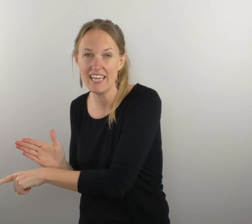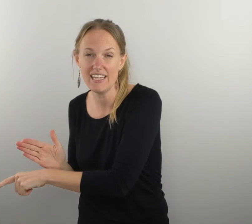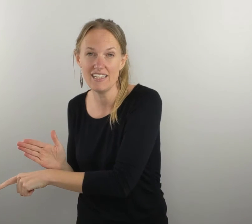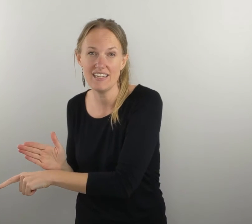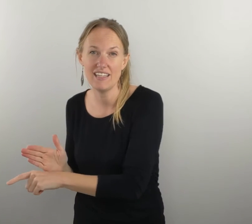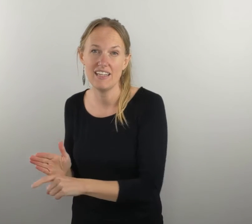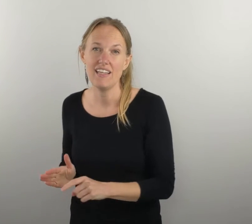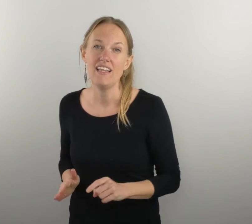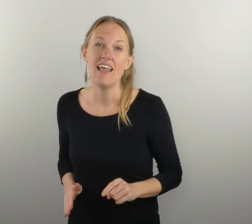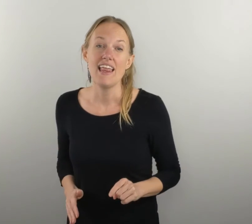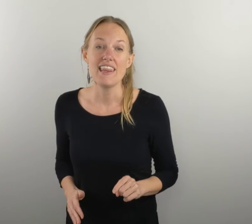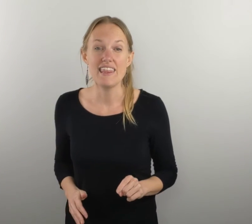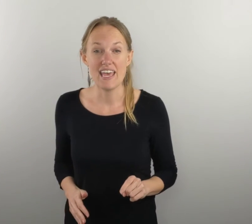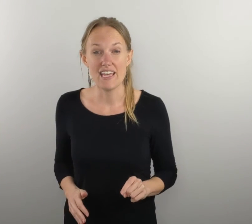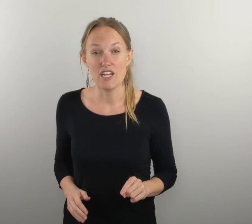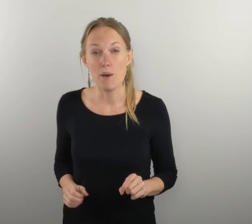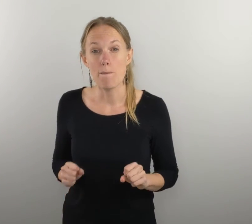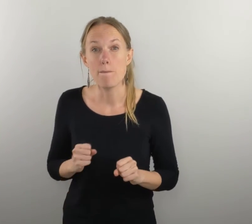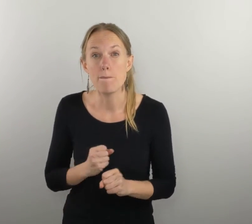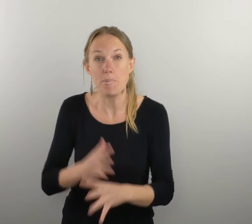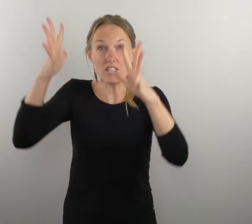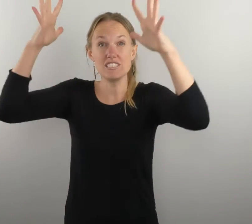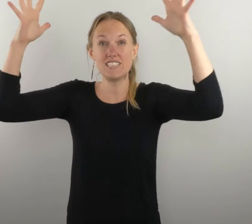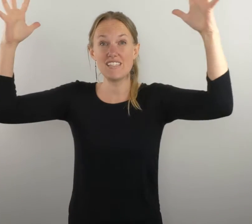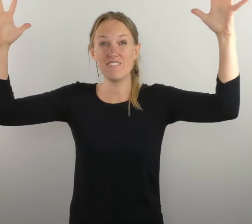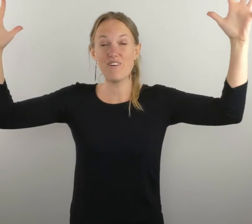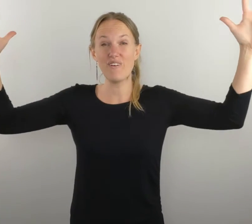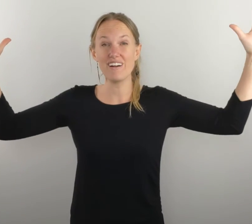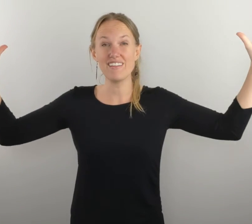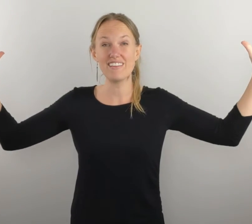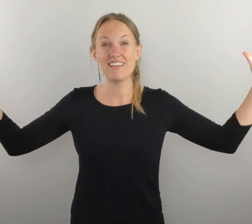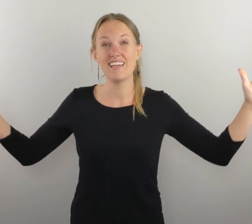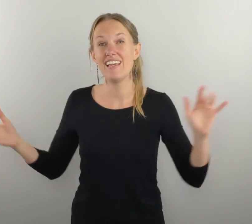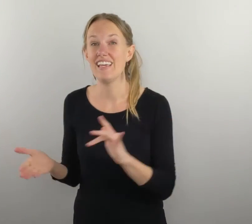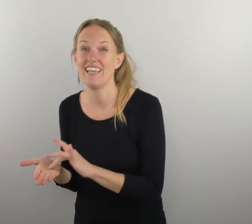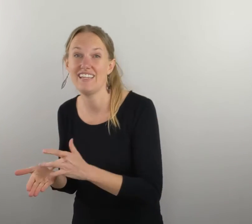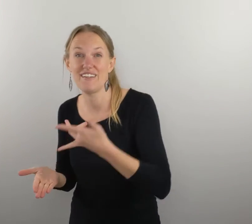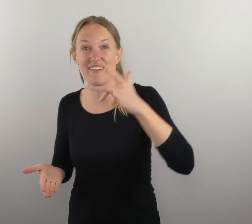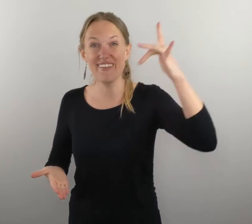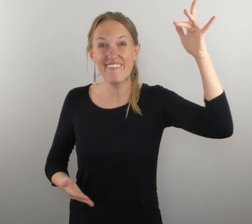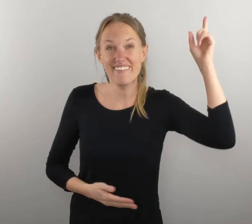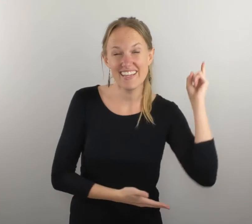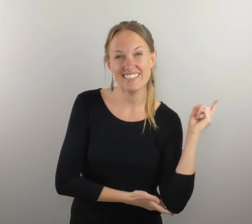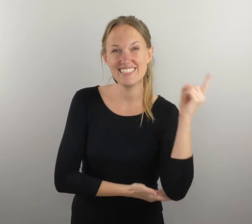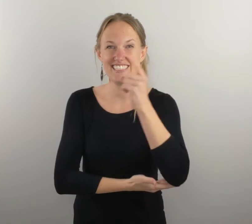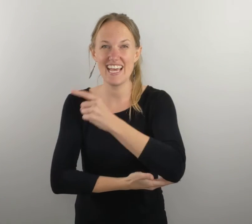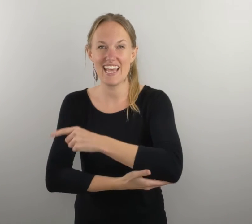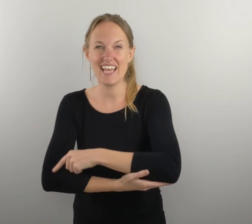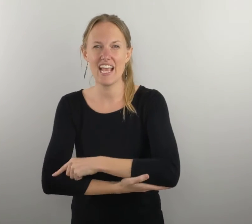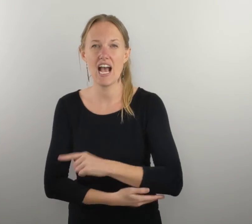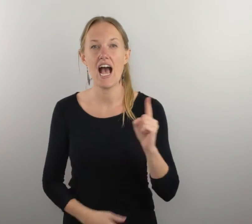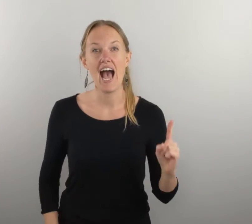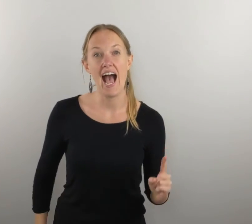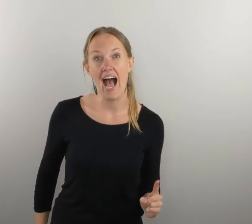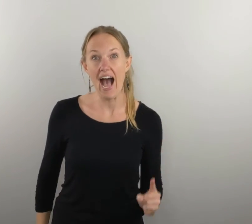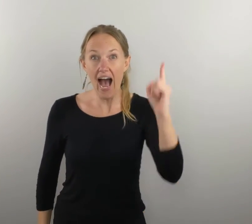slain, then bursting forth in glorious day,